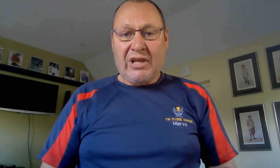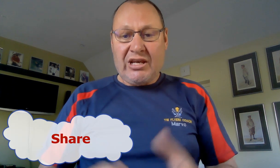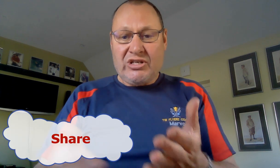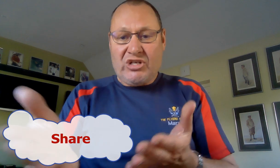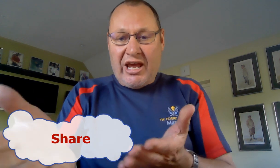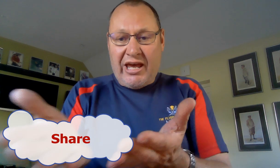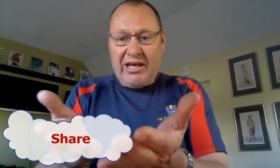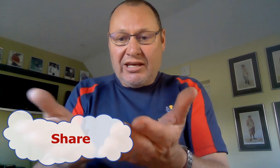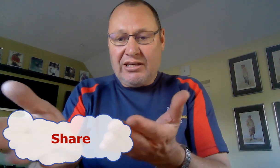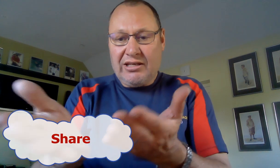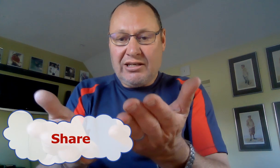Share.